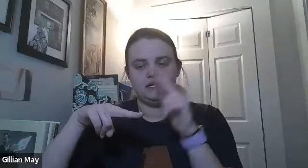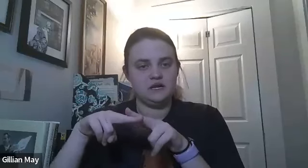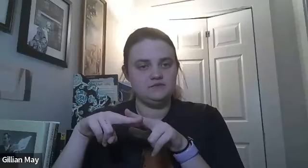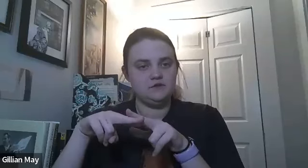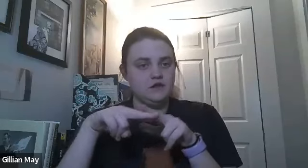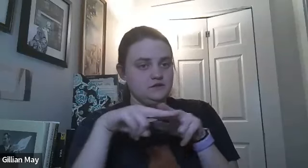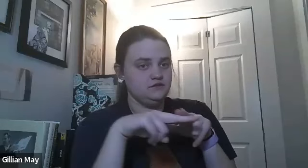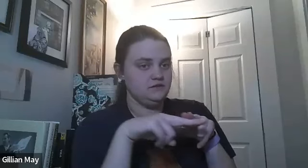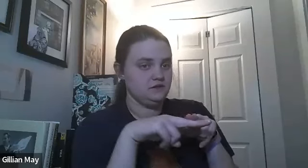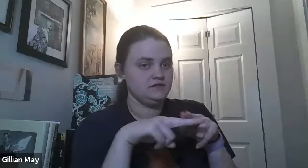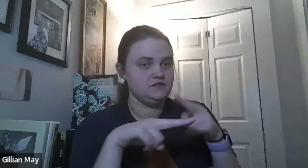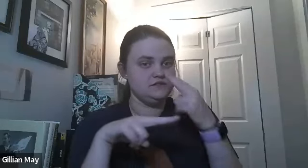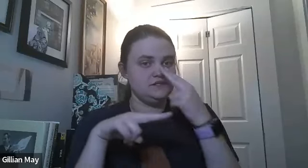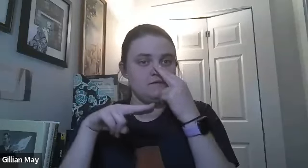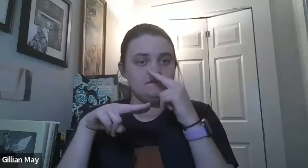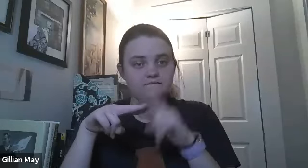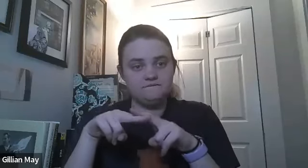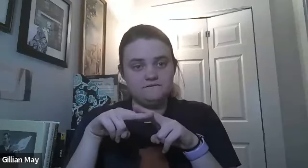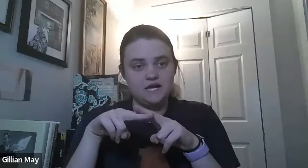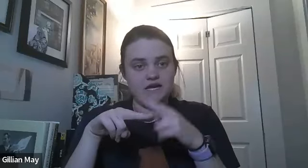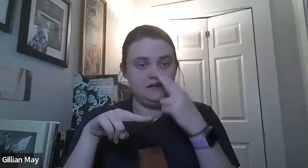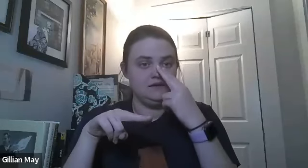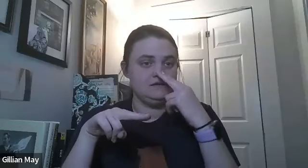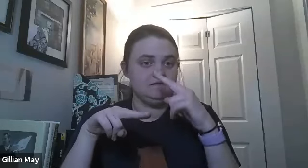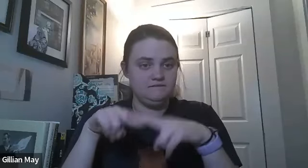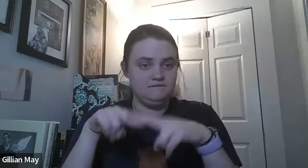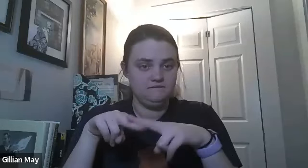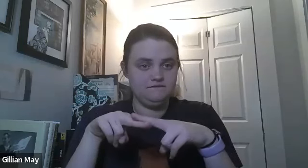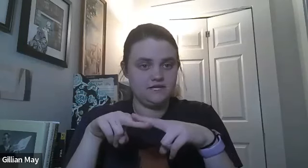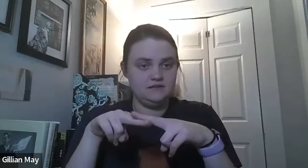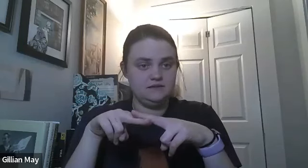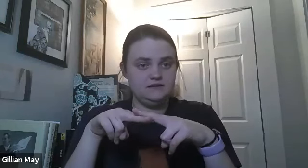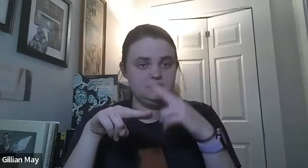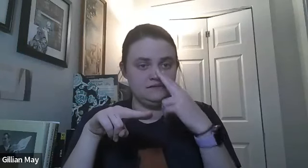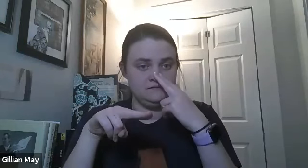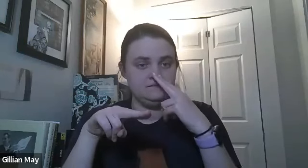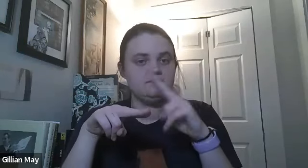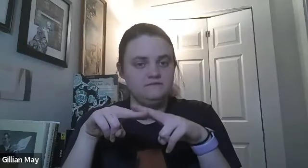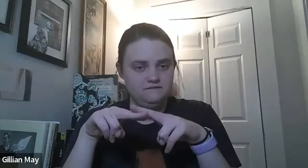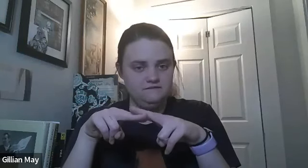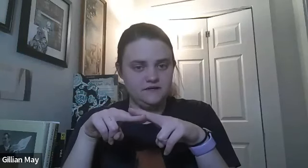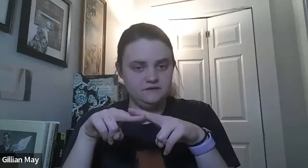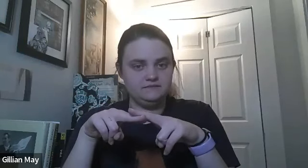on top of your other two fingers. So fun, fun, fun. Mm-hmm.